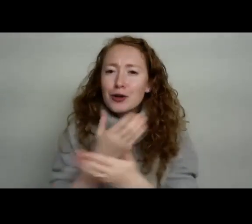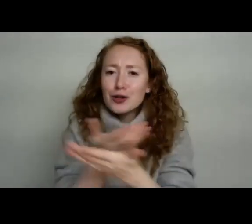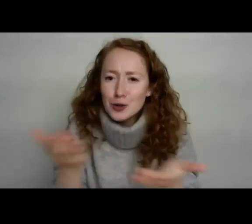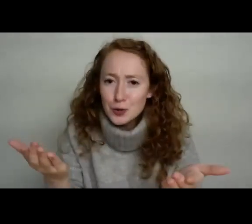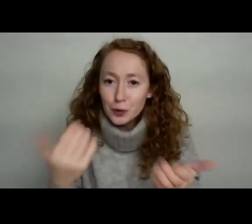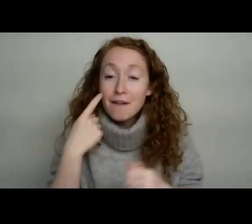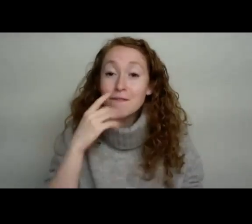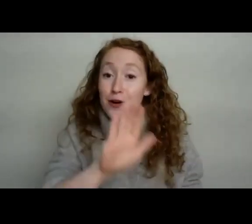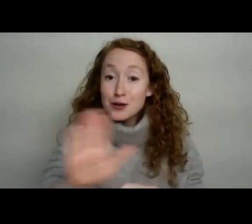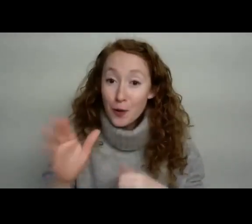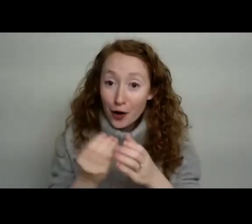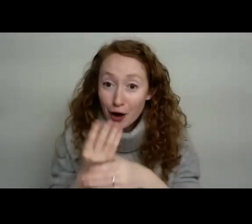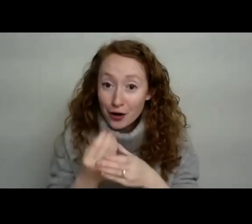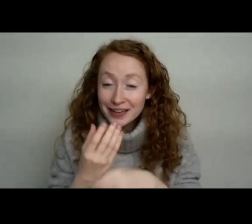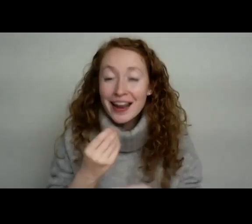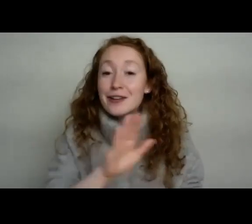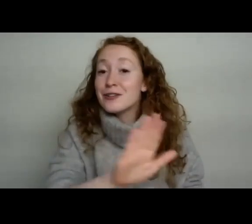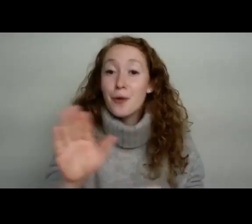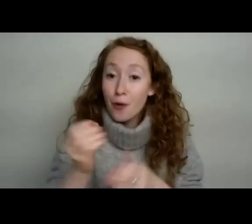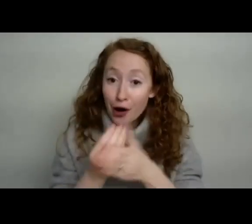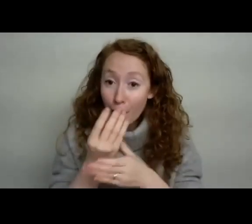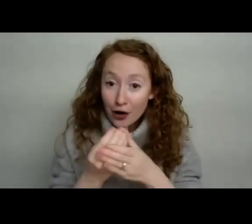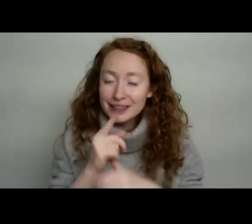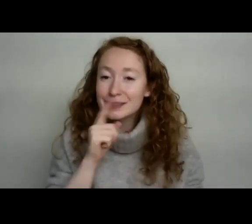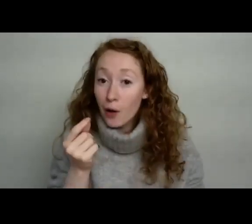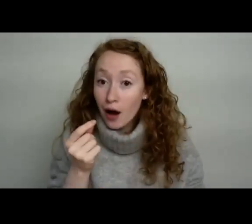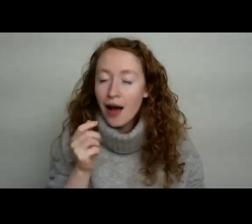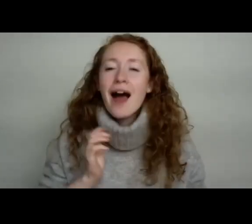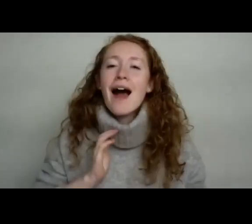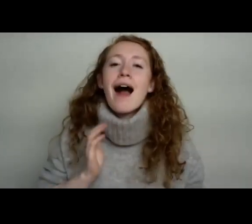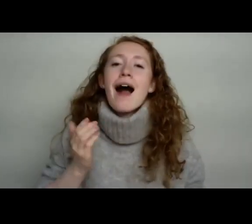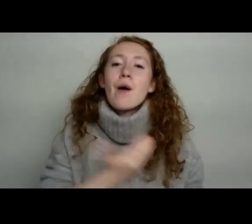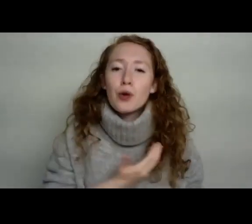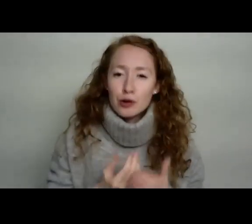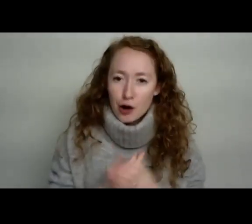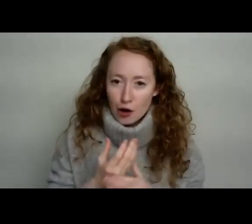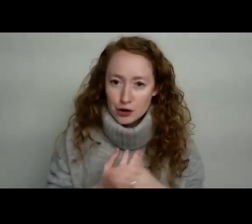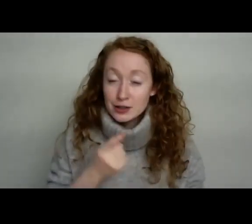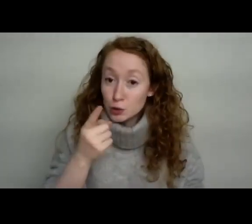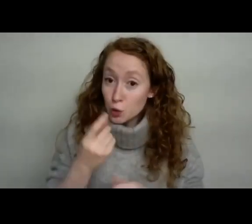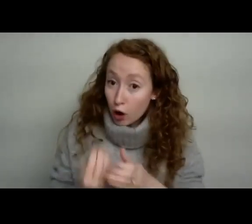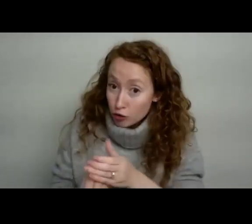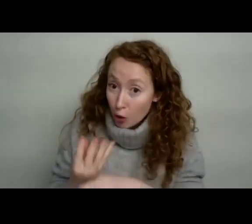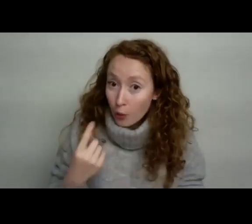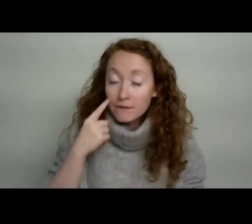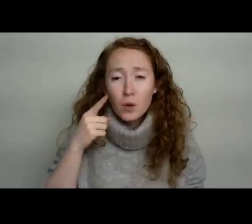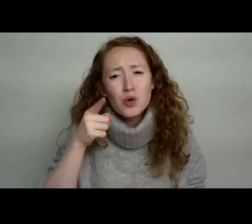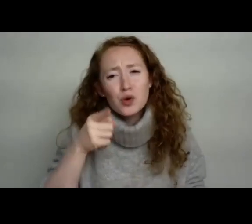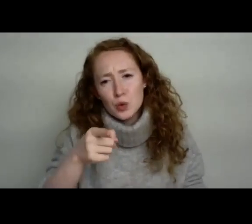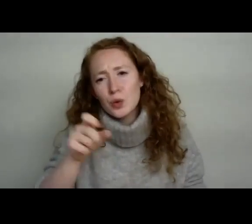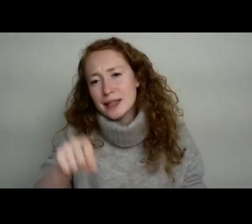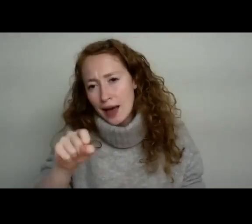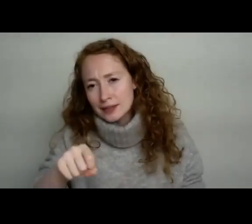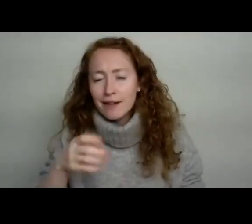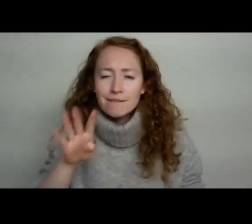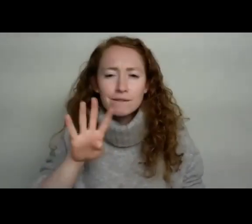your garden is in fact our garden. How can you be growing not just for you and not just thinking about those 40 quarts of